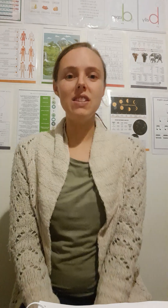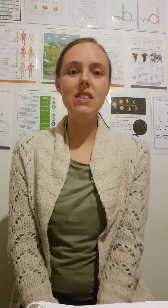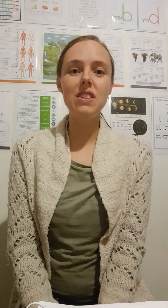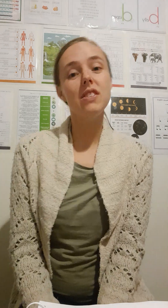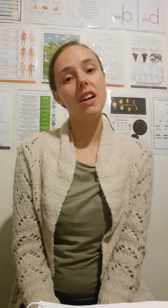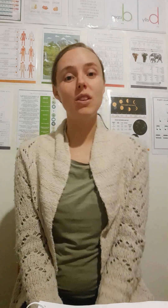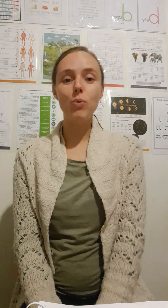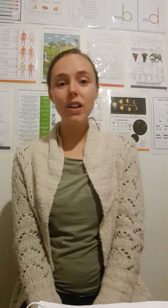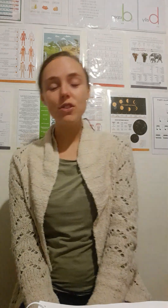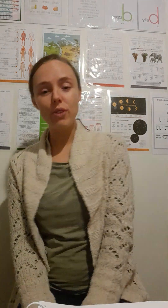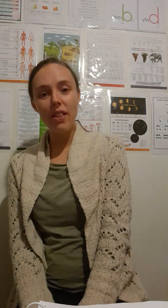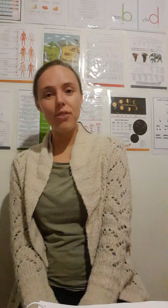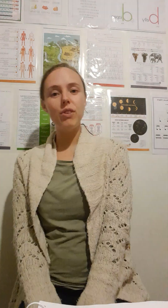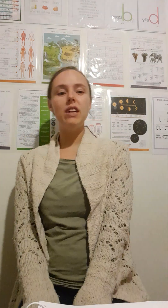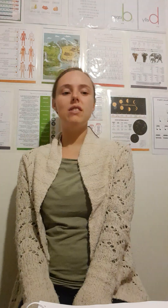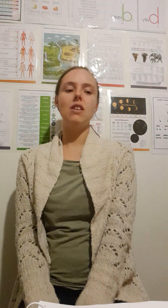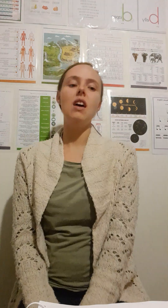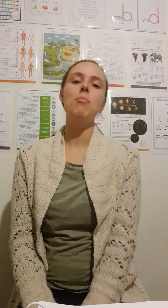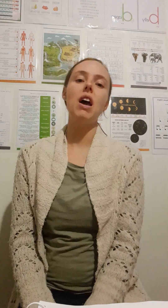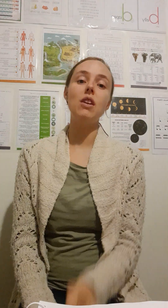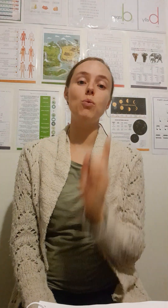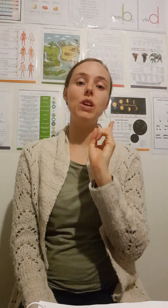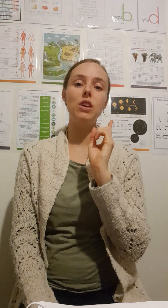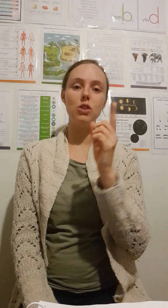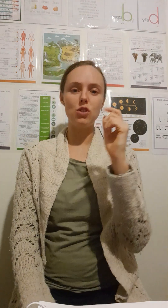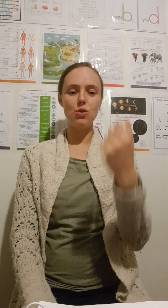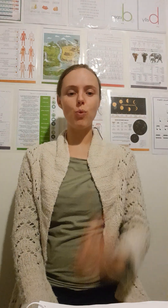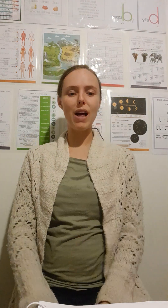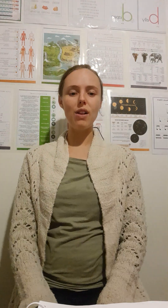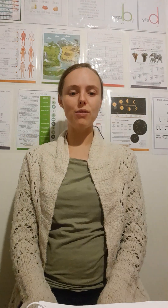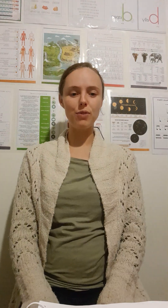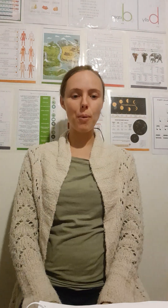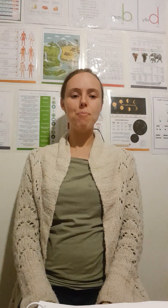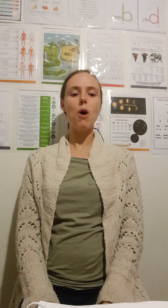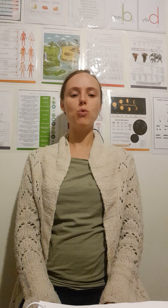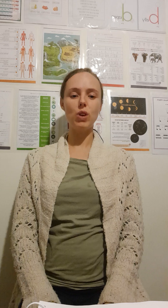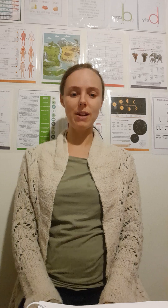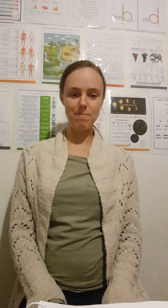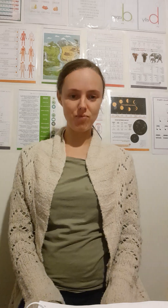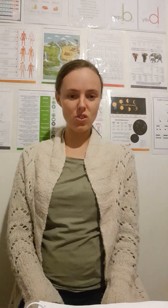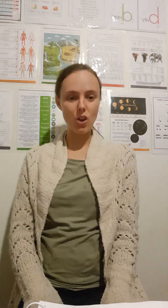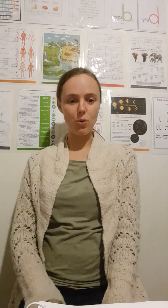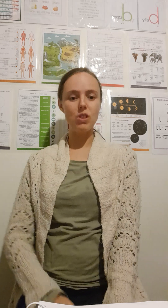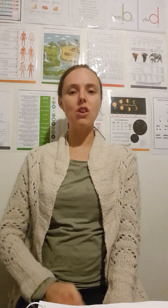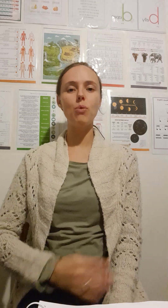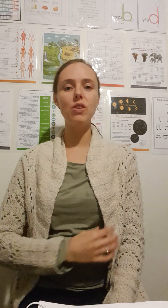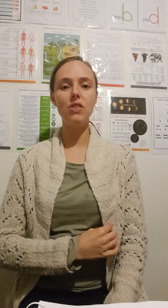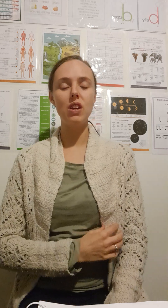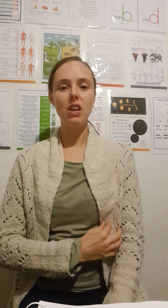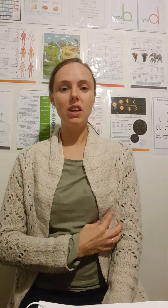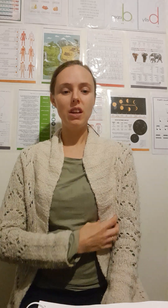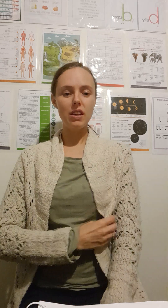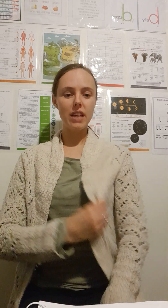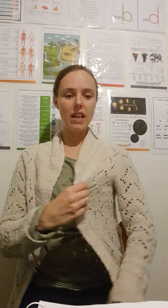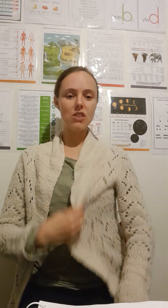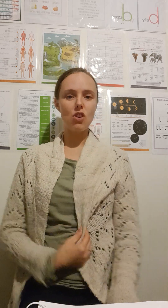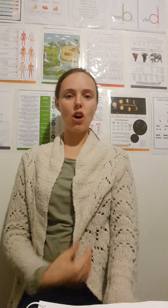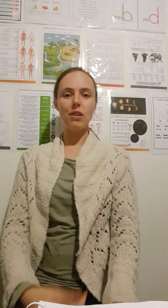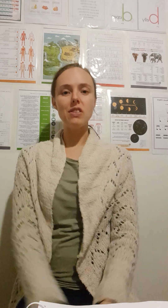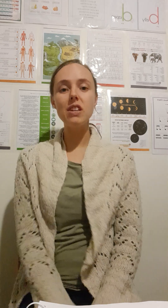CC cycle 1, 2, and 3, timeline week 12. Okay, so we start with Genghis Khan. I'll sing it